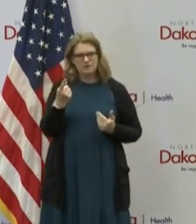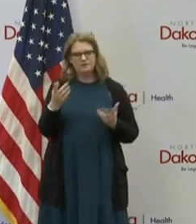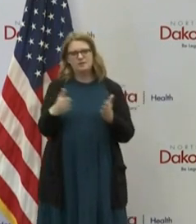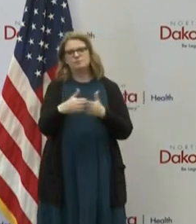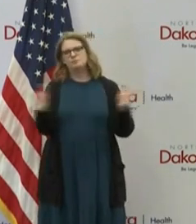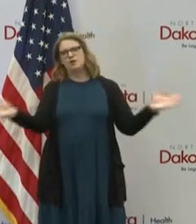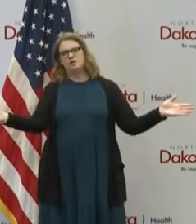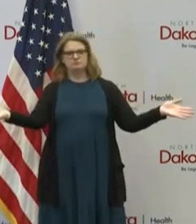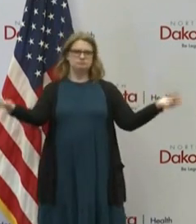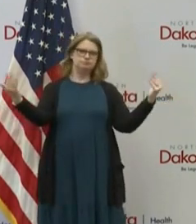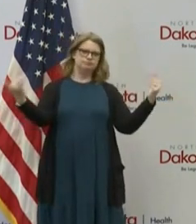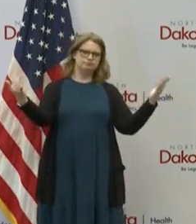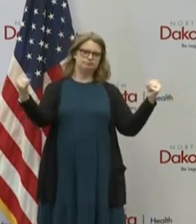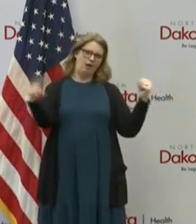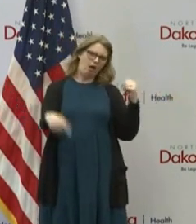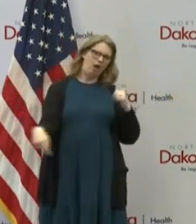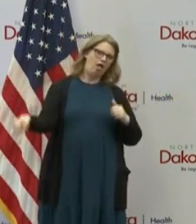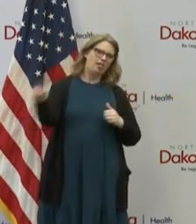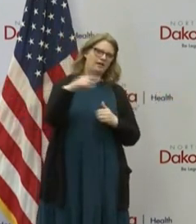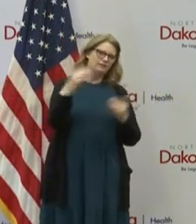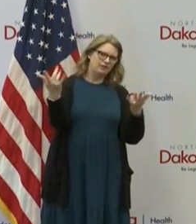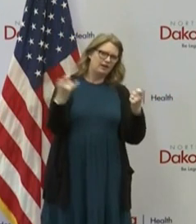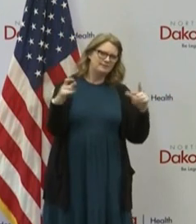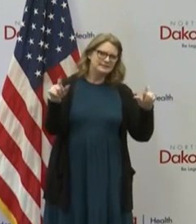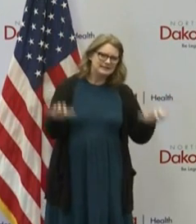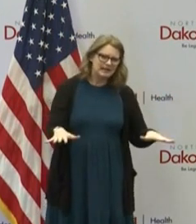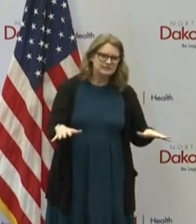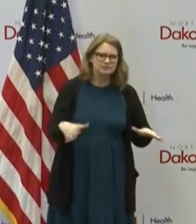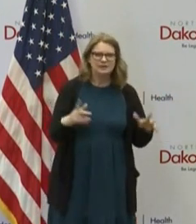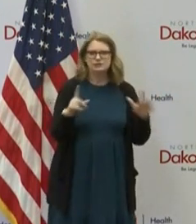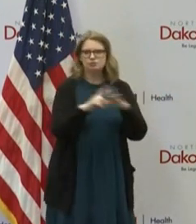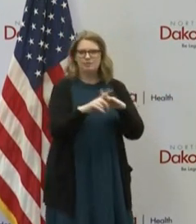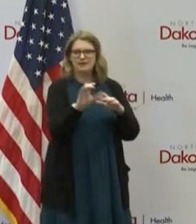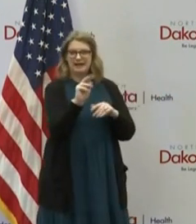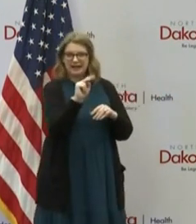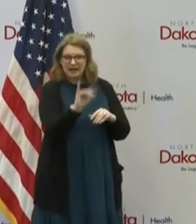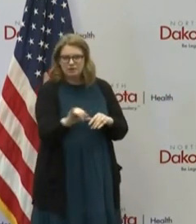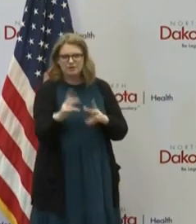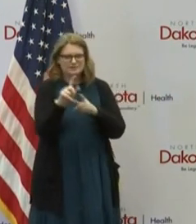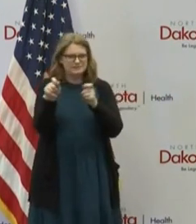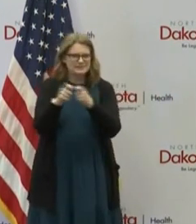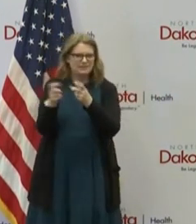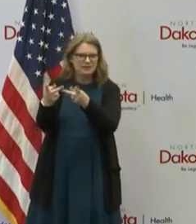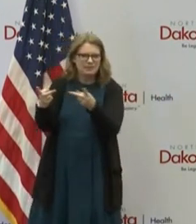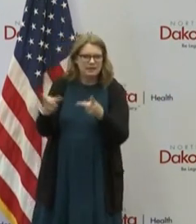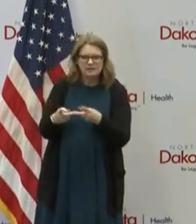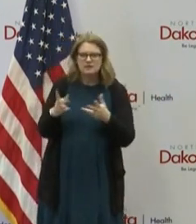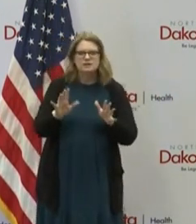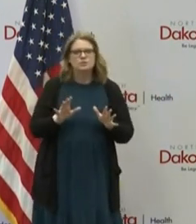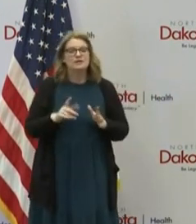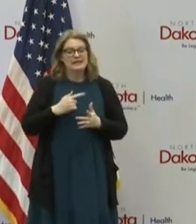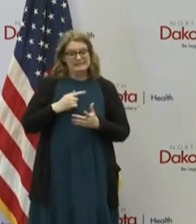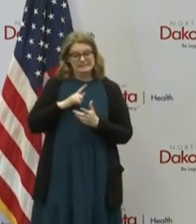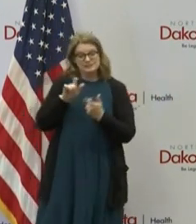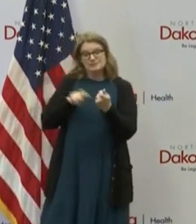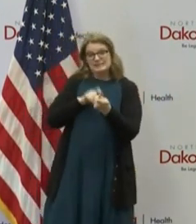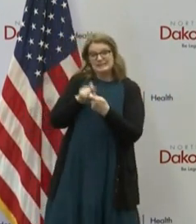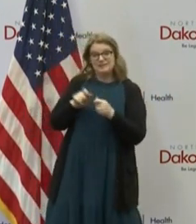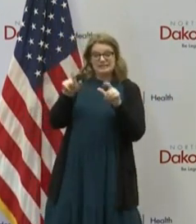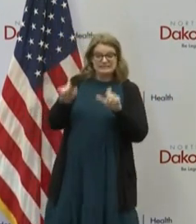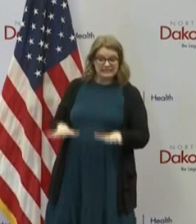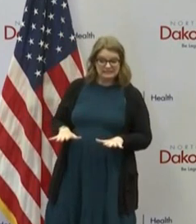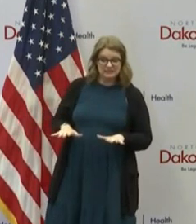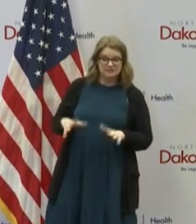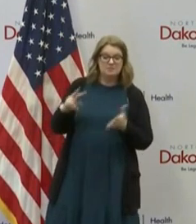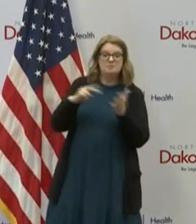hey, come one, come all, we're going to test in a geography or county. When we're doing testing now with these targeted testing plans, we're looking for people